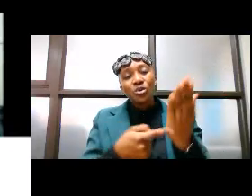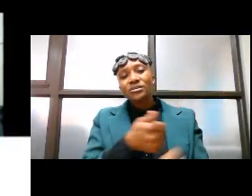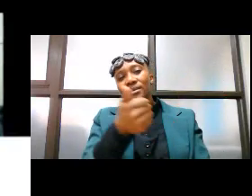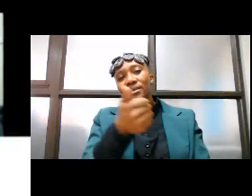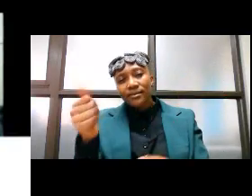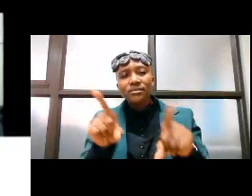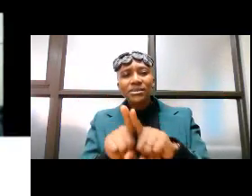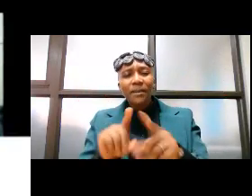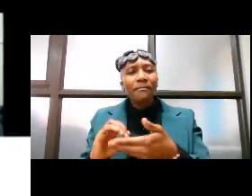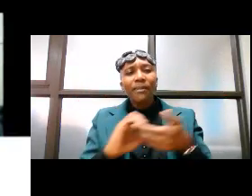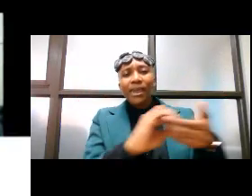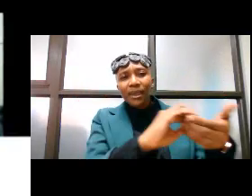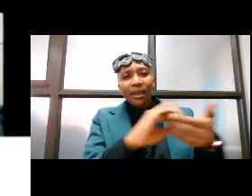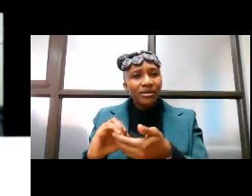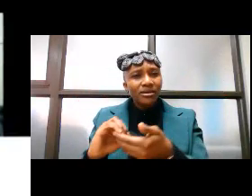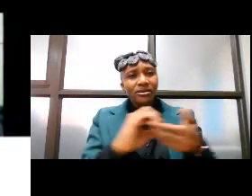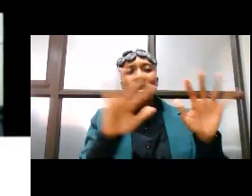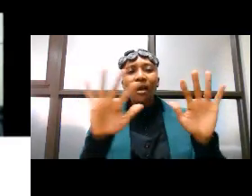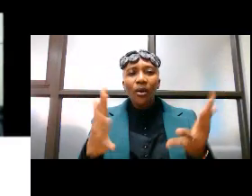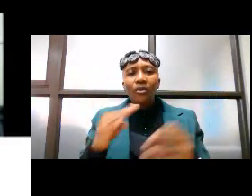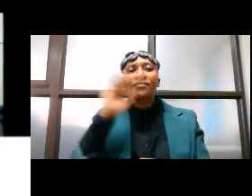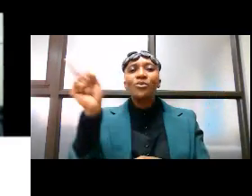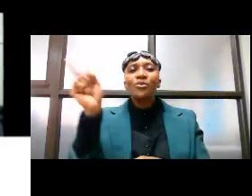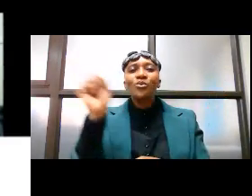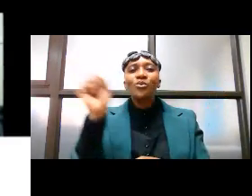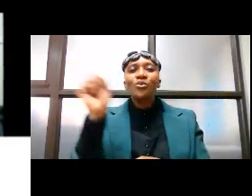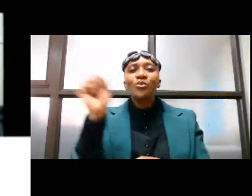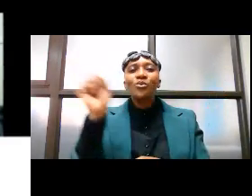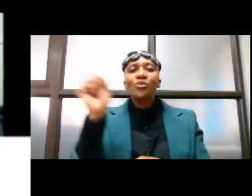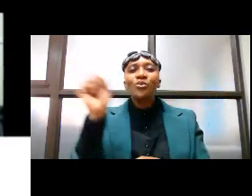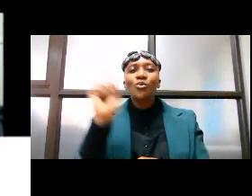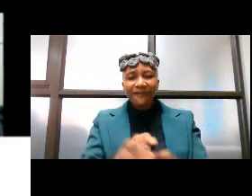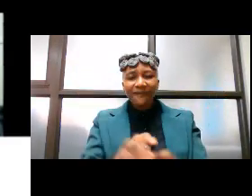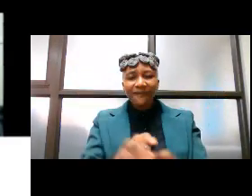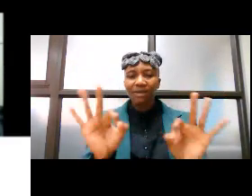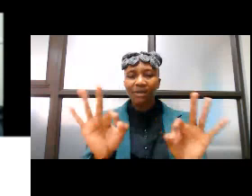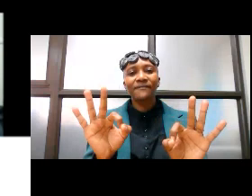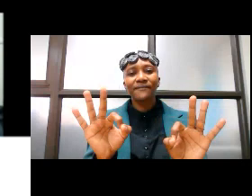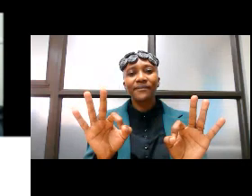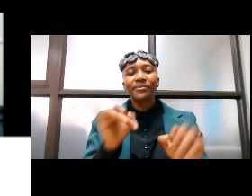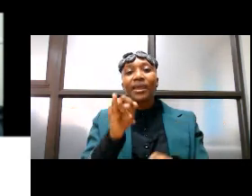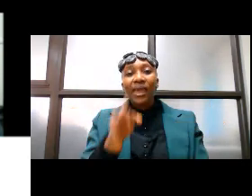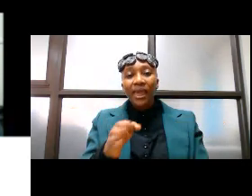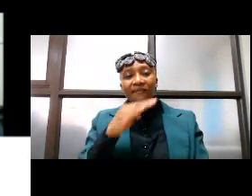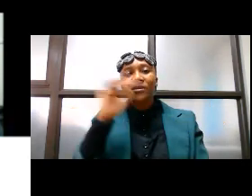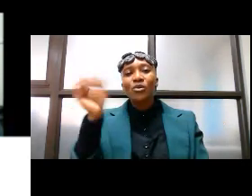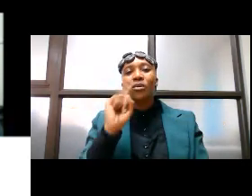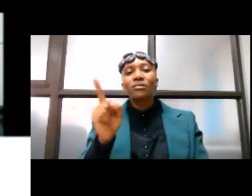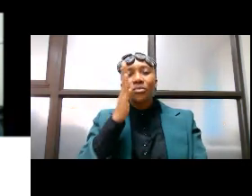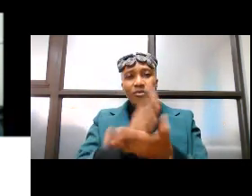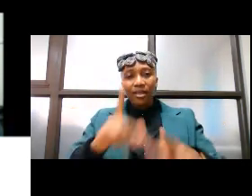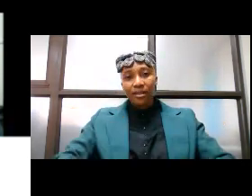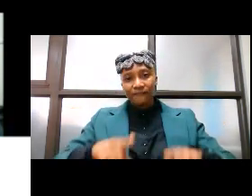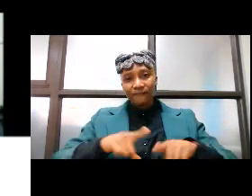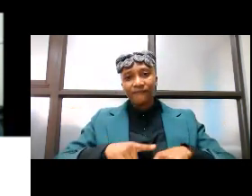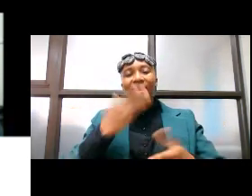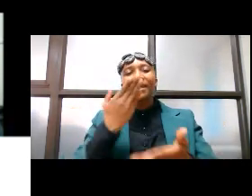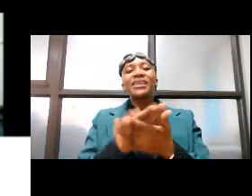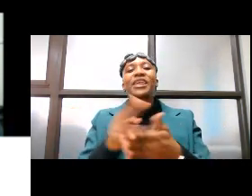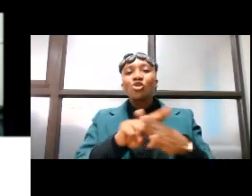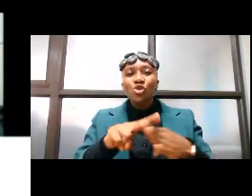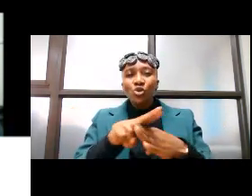is specifically effective if they are within real life. You can use real life